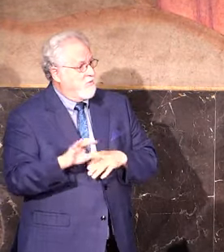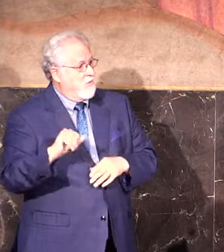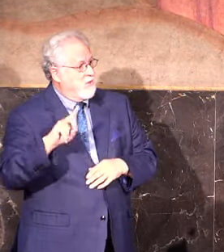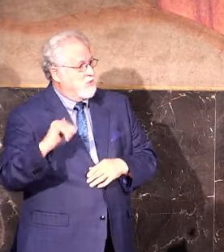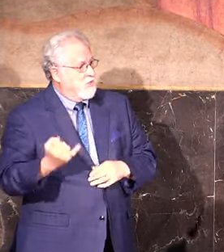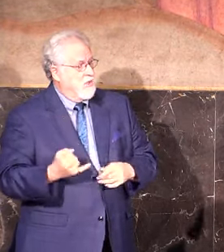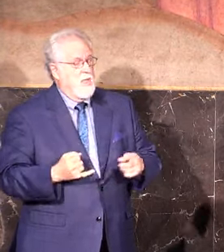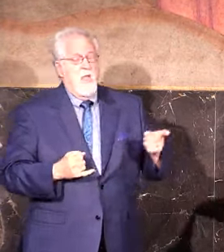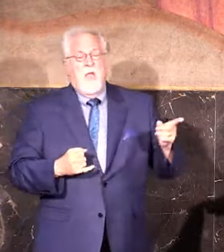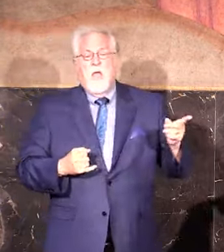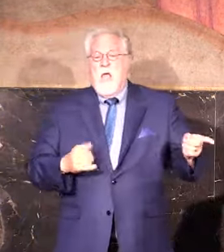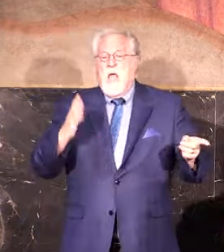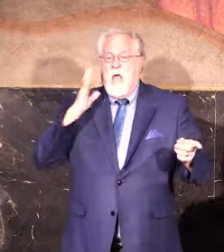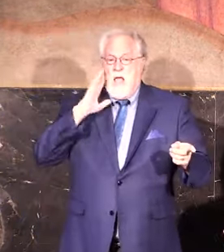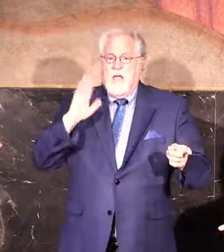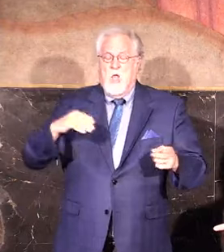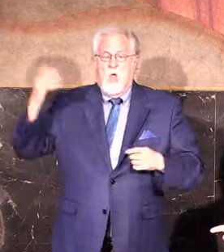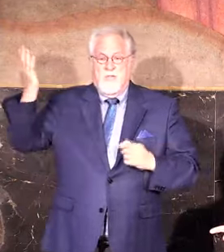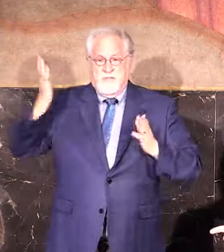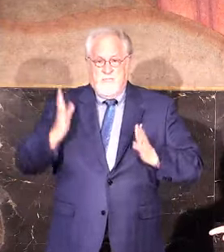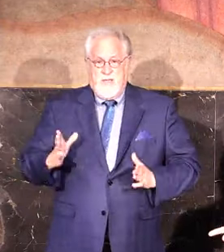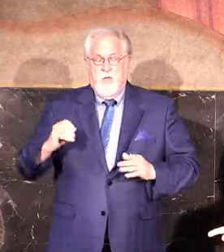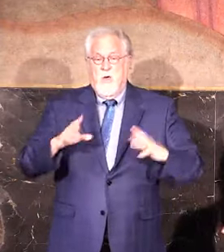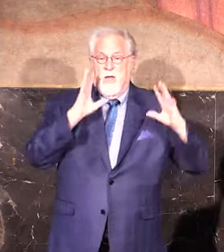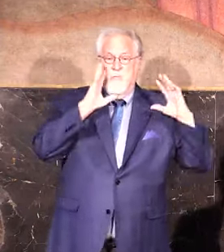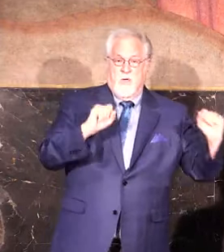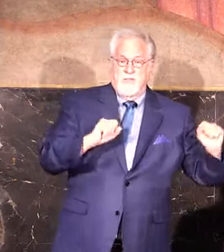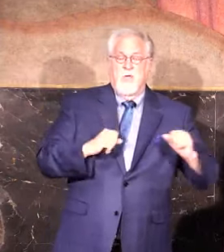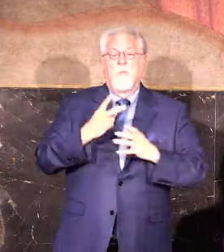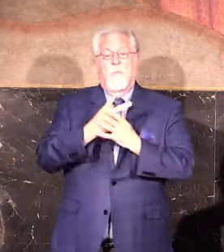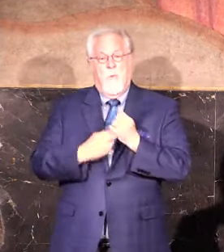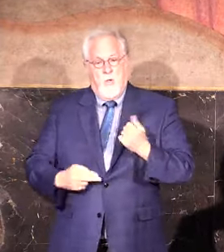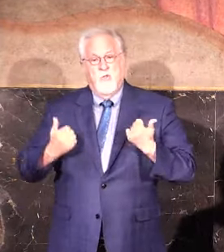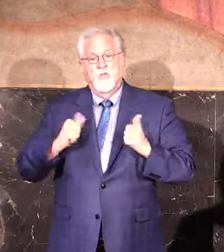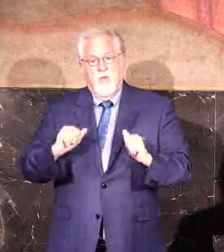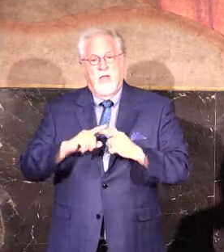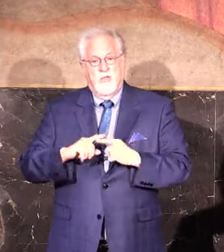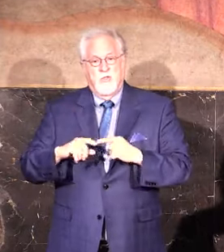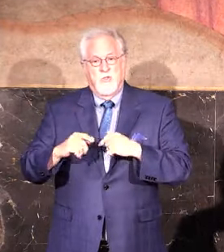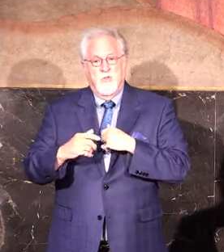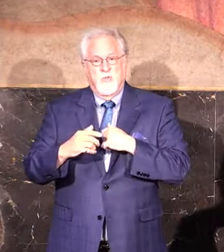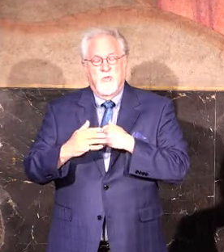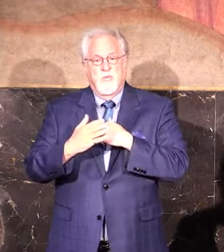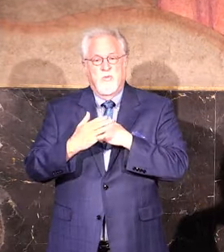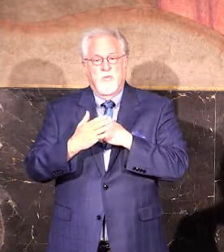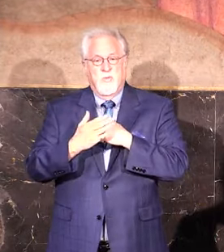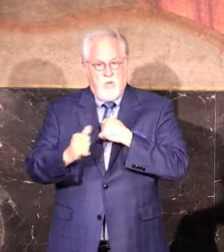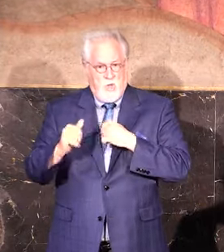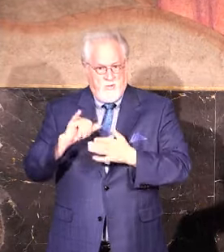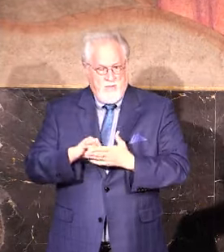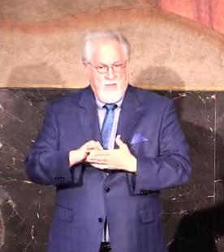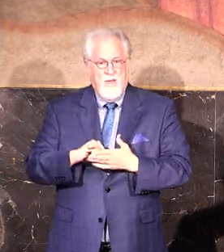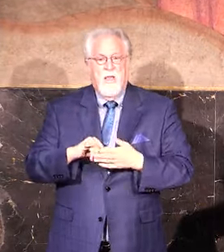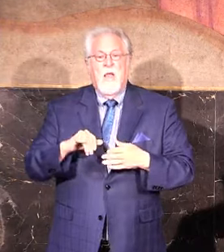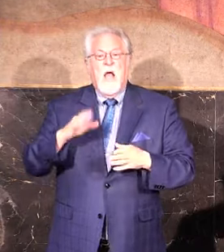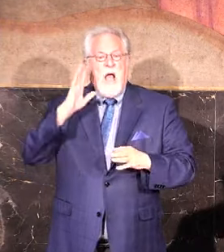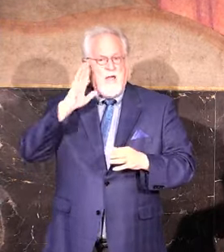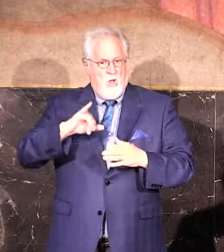Yeah, well, I know the Speaker and the President both tried to call while I was at a lunch meeting, and I know that's